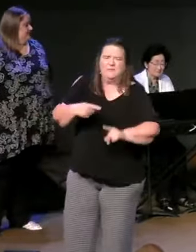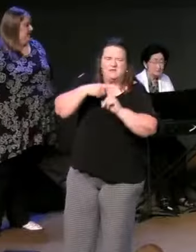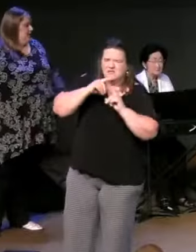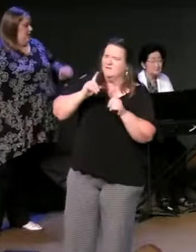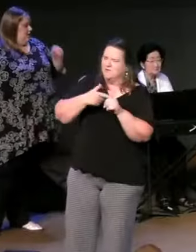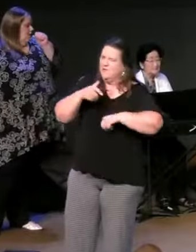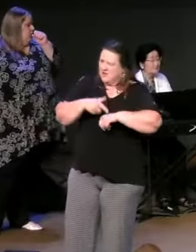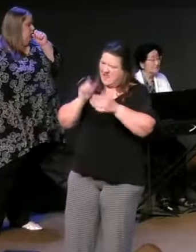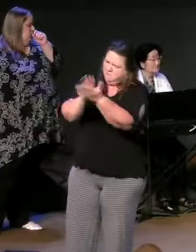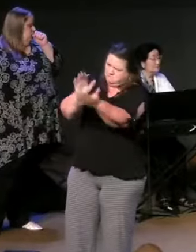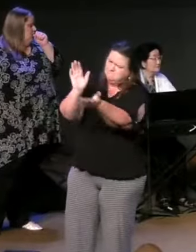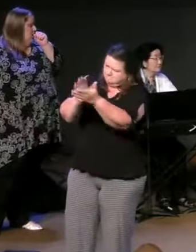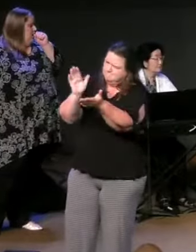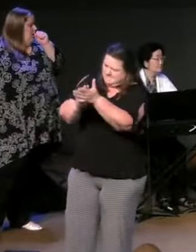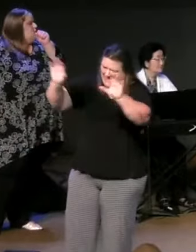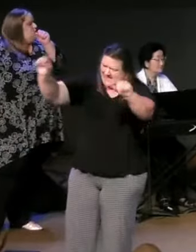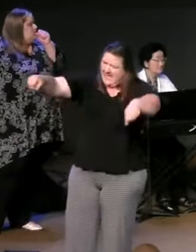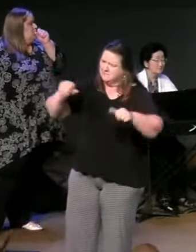It's Super Bowl Sunday.